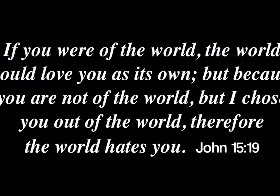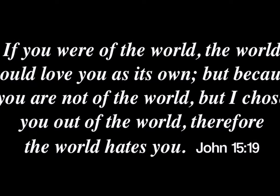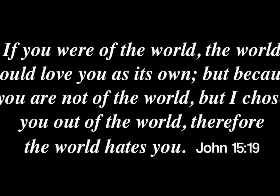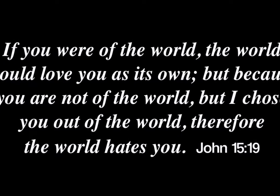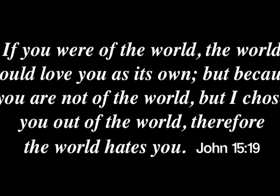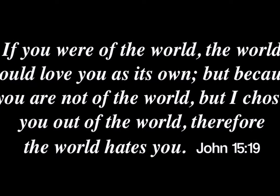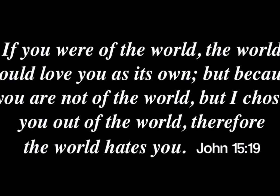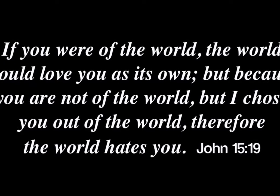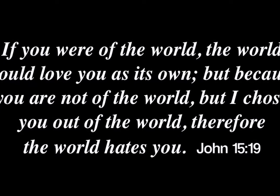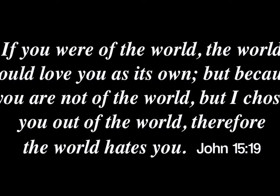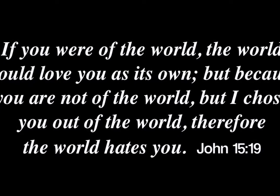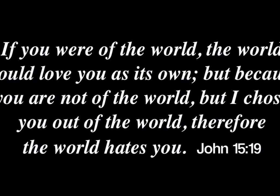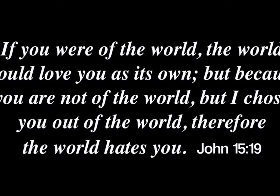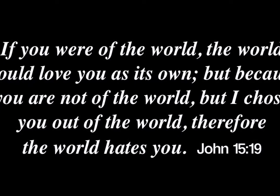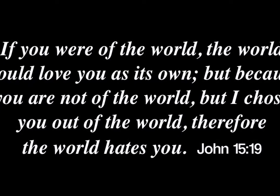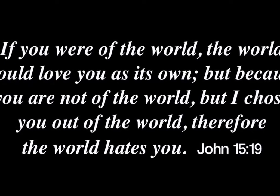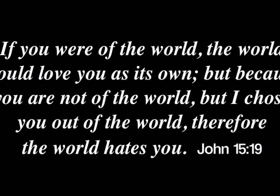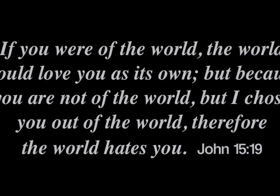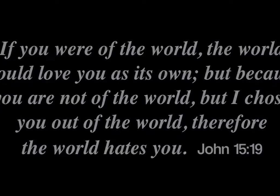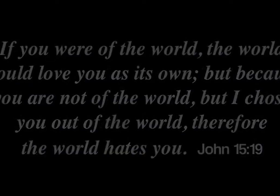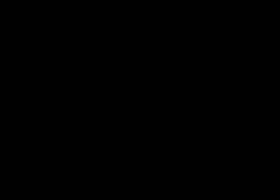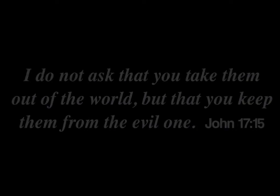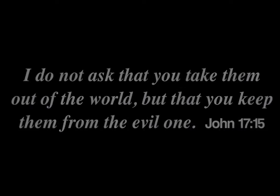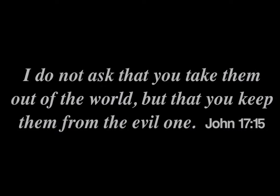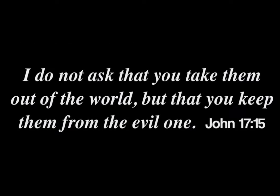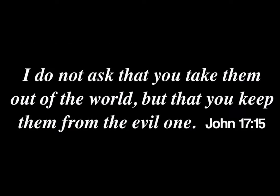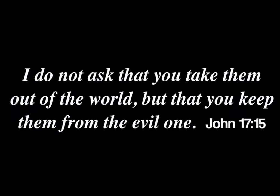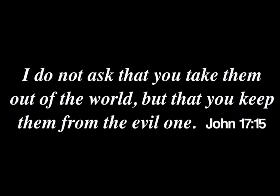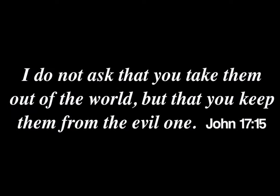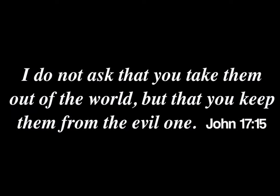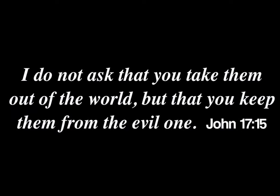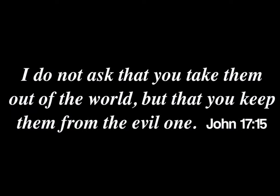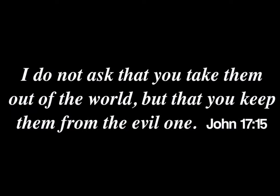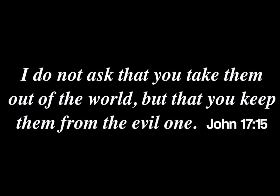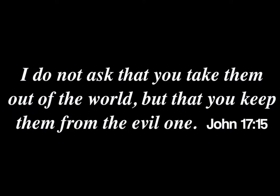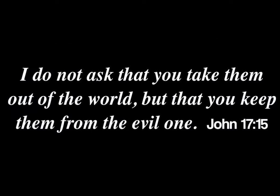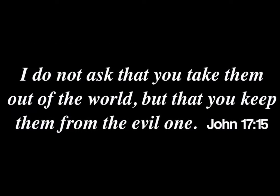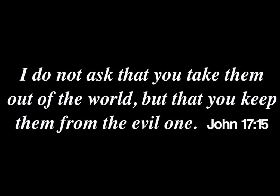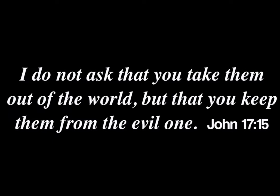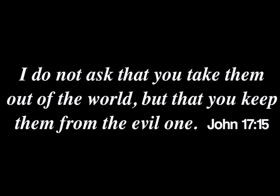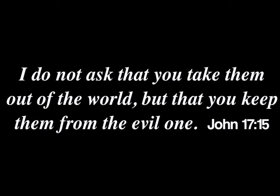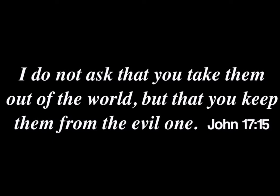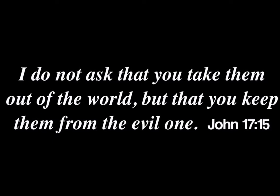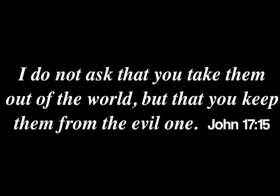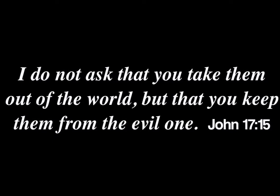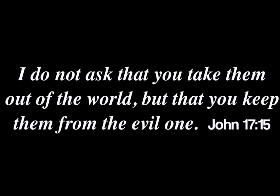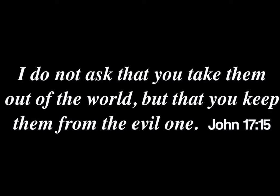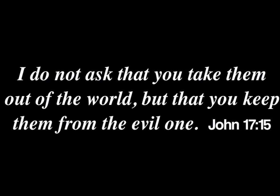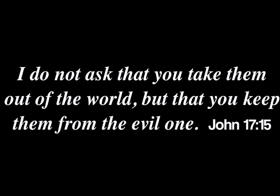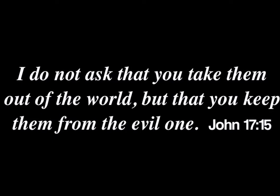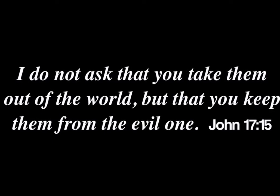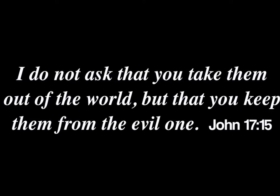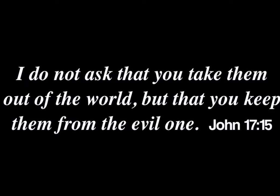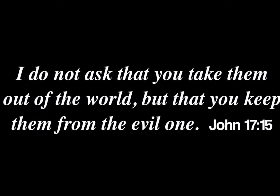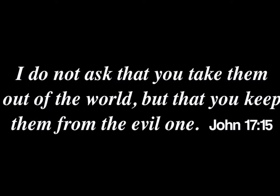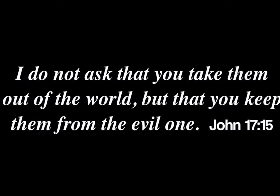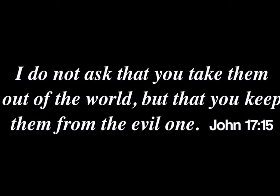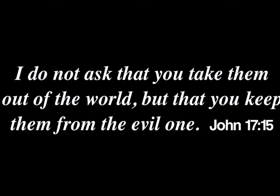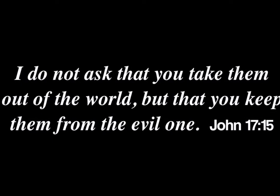but I chose you out of the world, therefore the world hates you. I do not ask that you take them out of the world, but that you keep them from